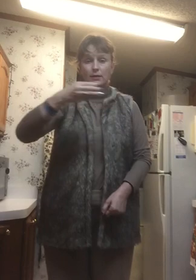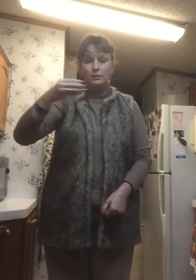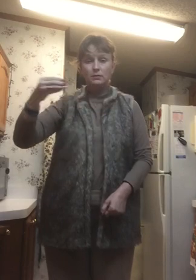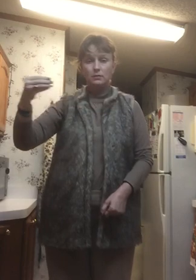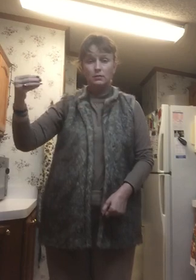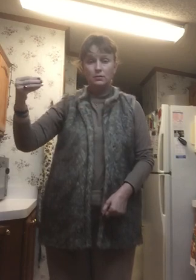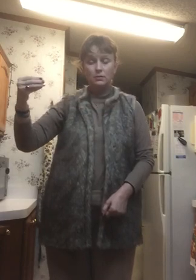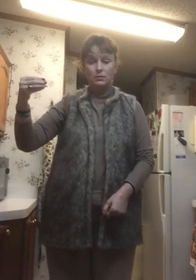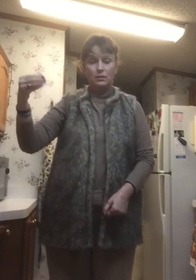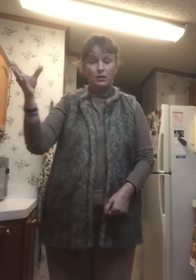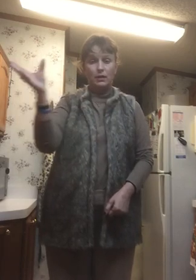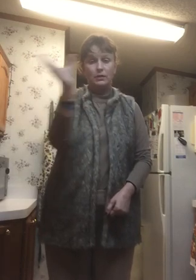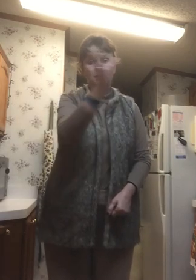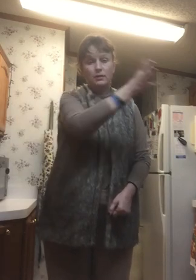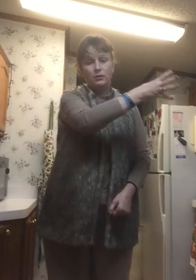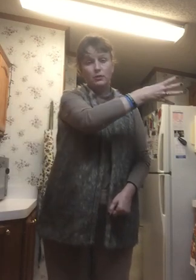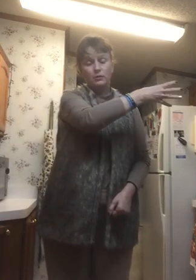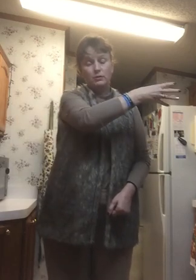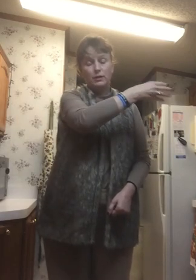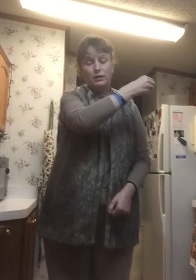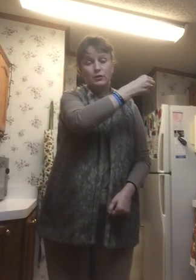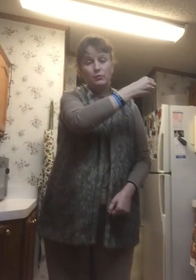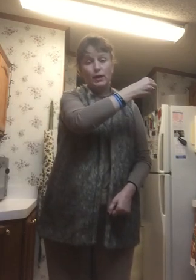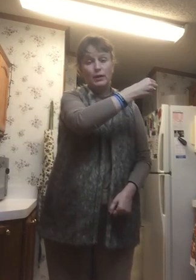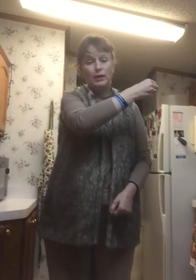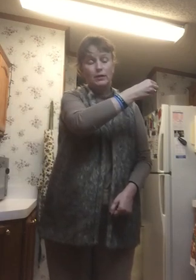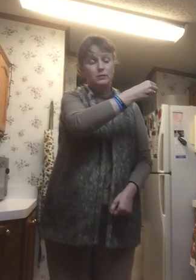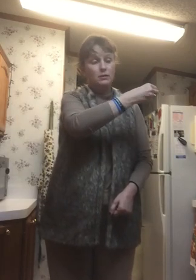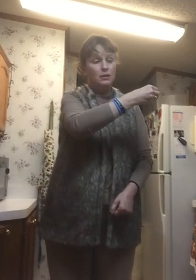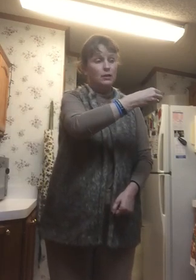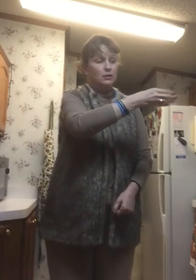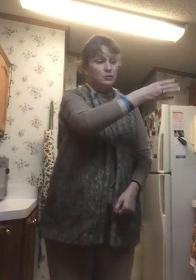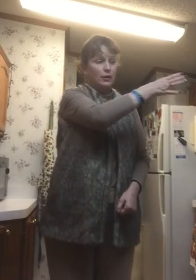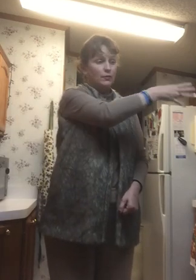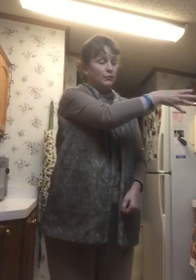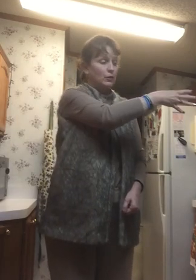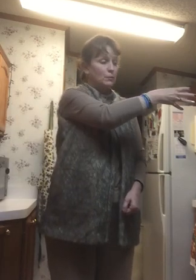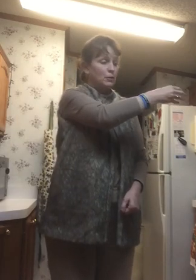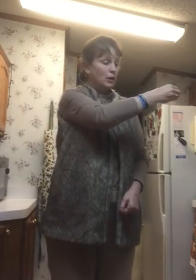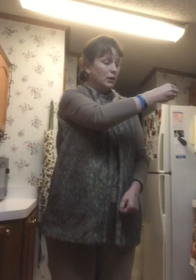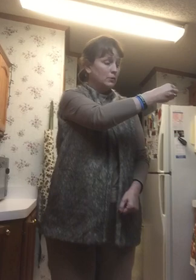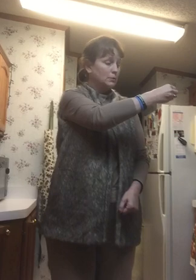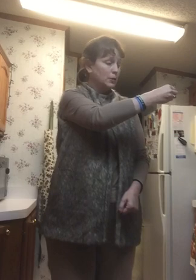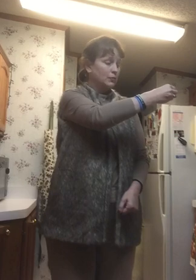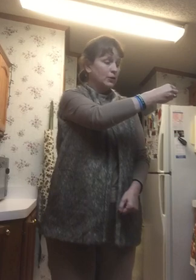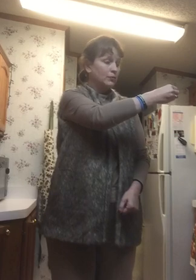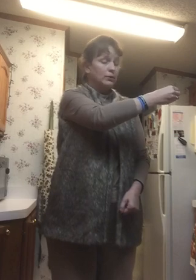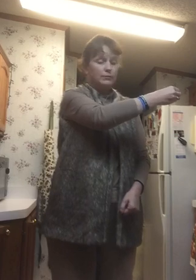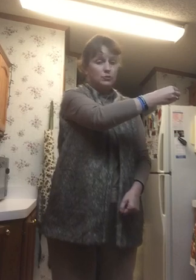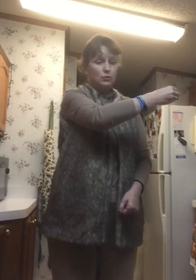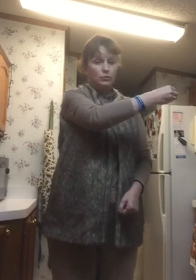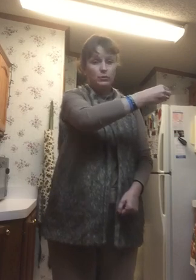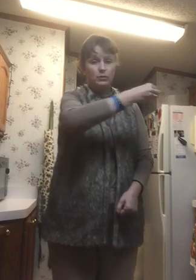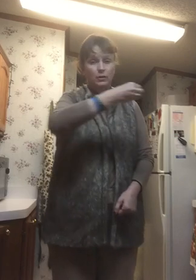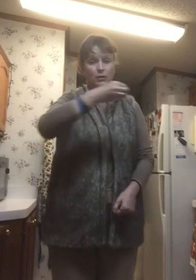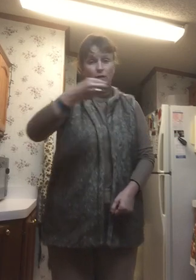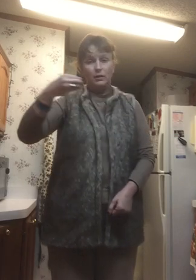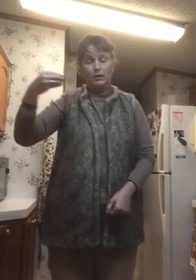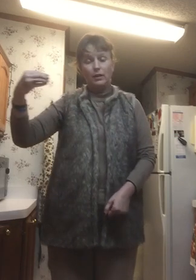and it's like you're taking your right hand, start out in front of your left shoulder,